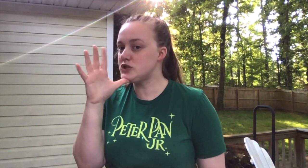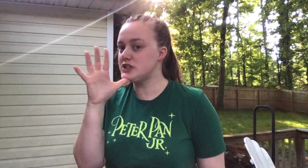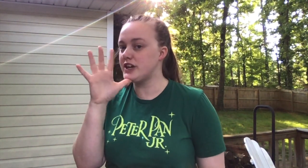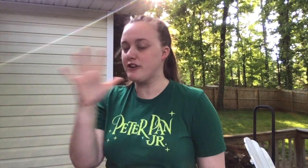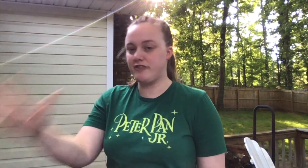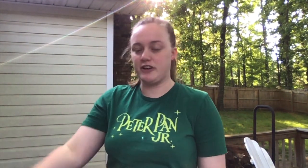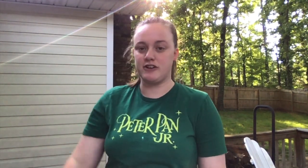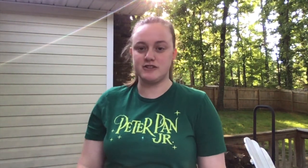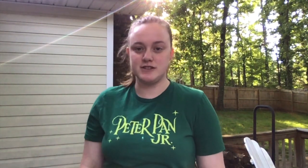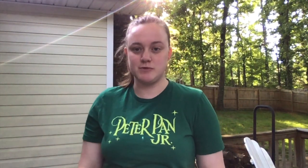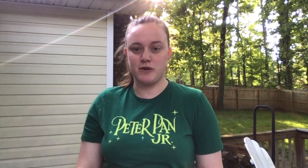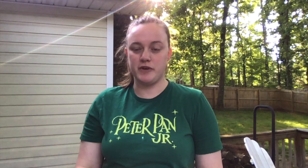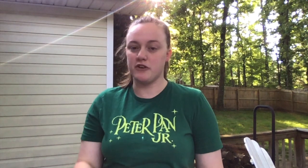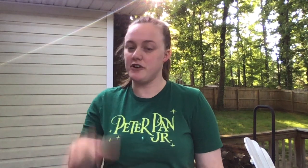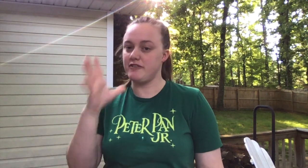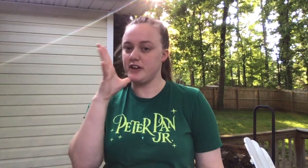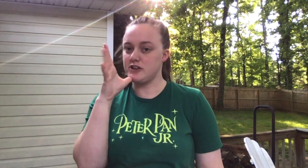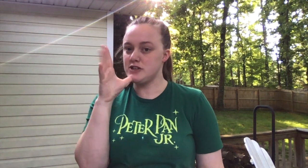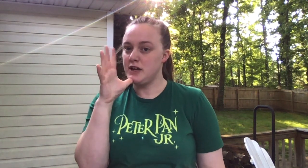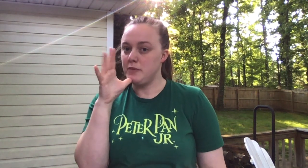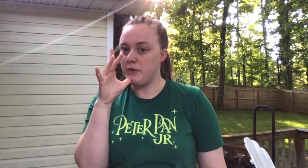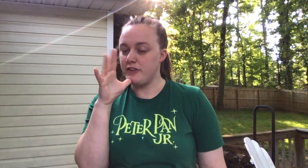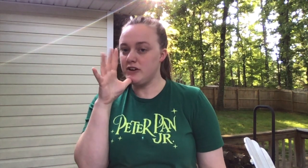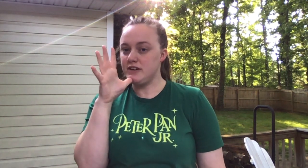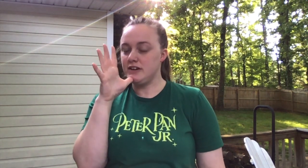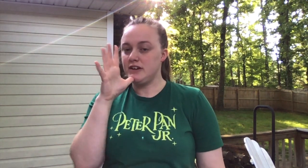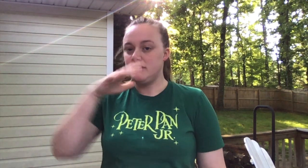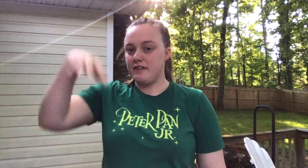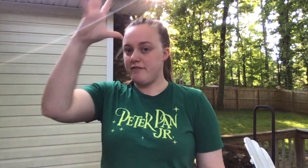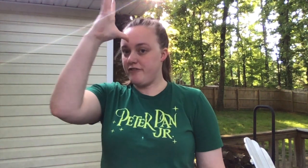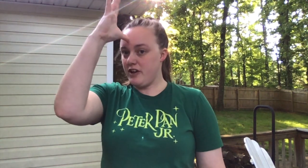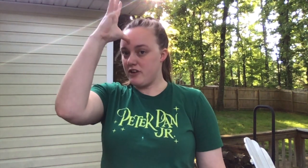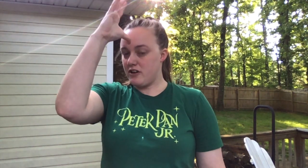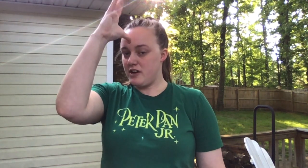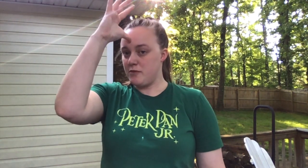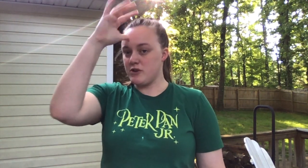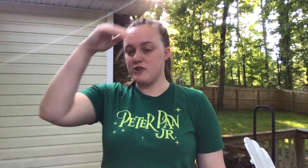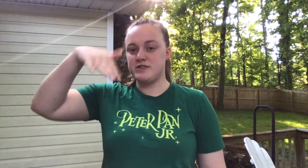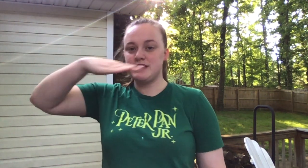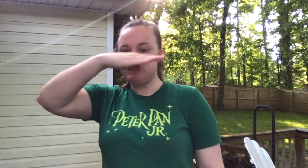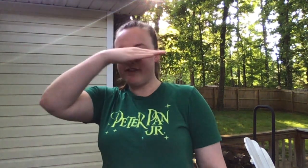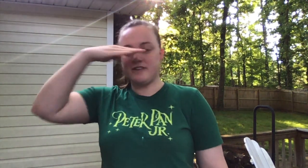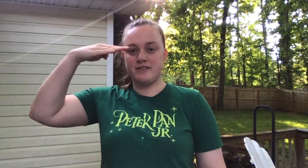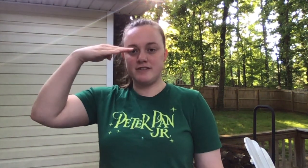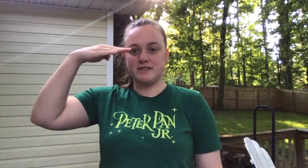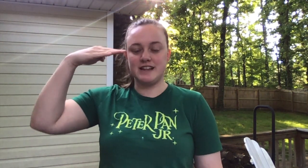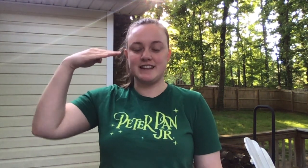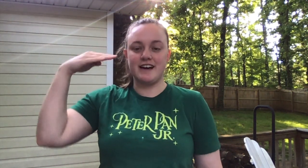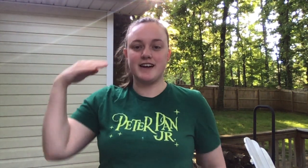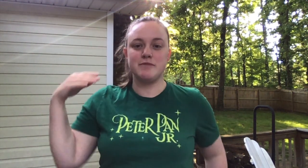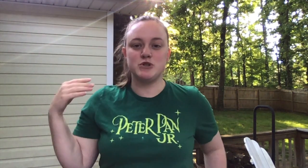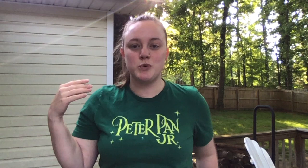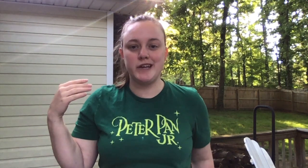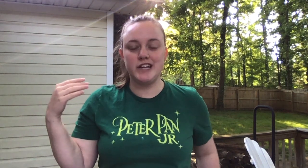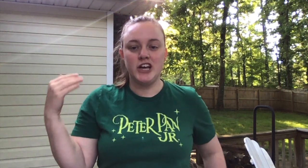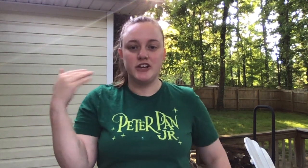shake your fingers as well, wiggle your fingers. Mother, father, and we're using the line between your